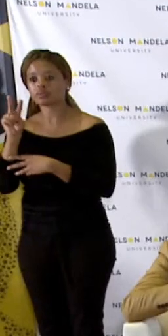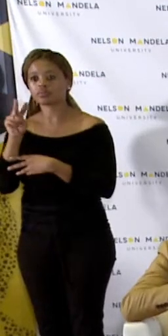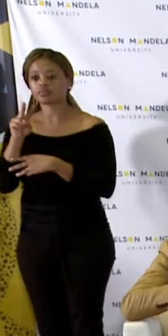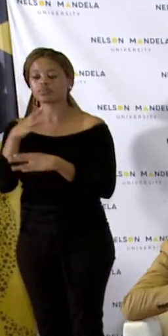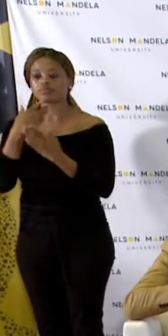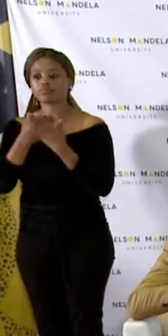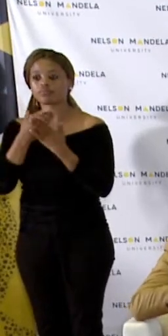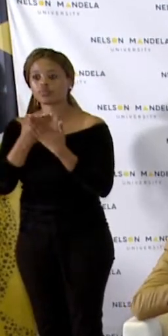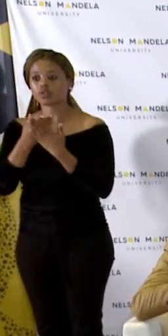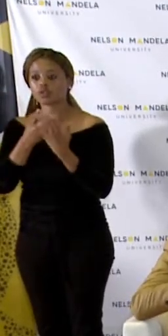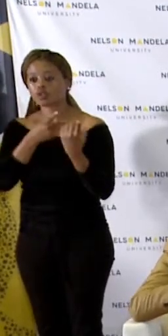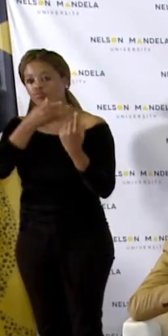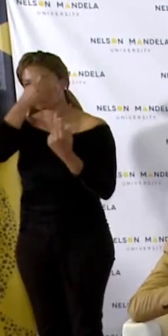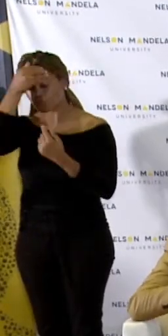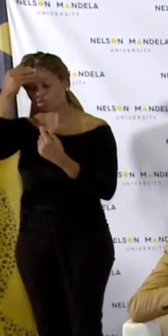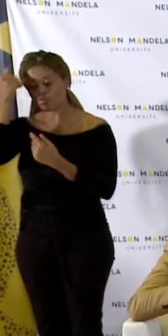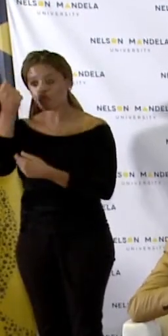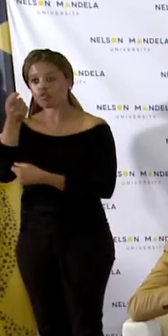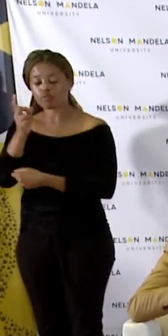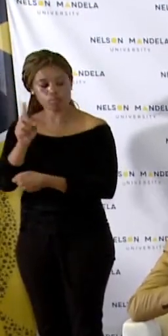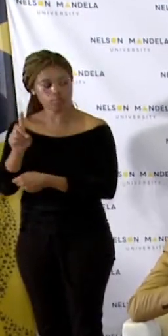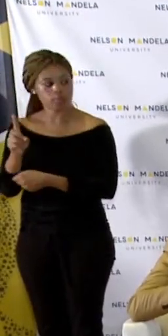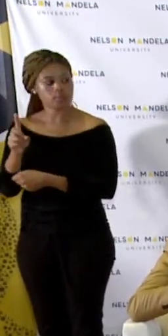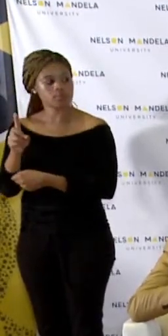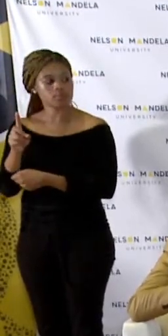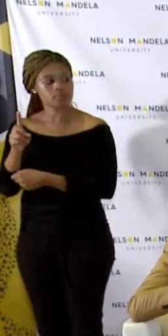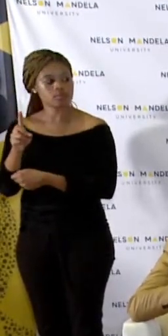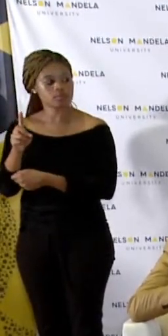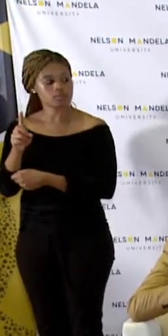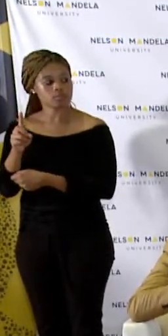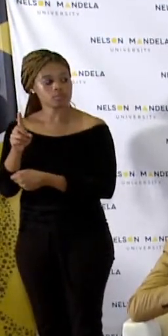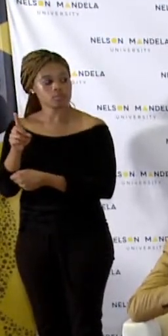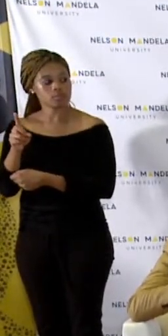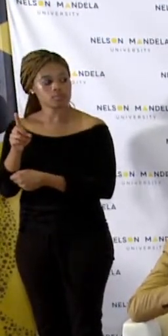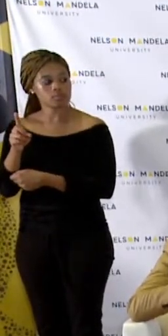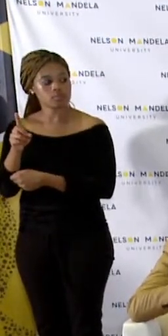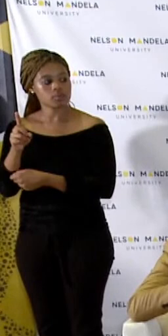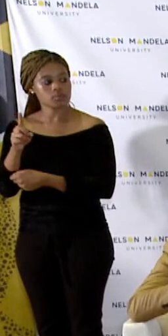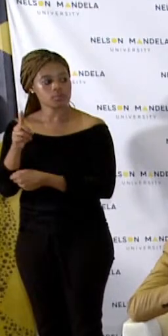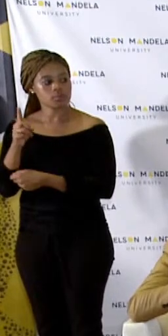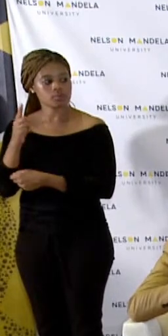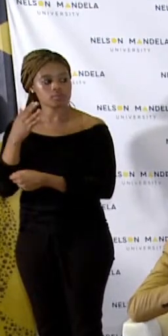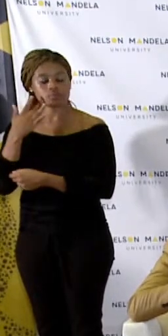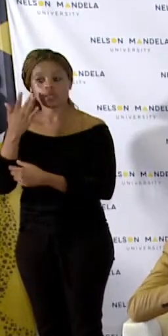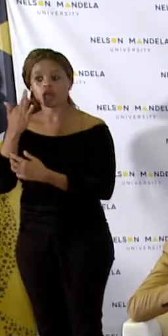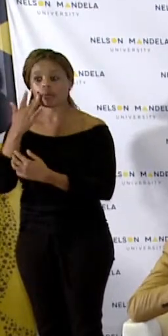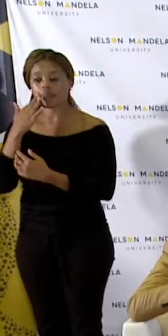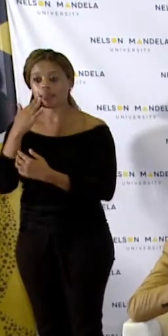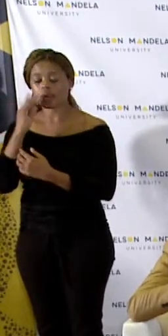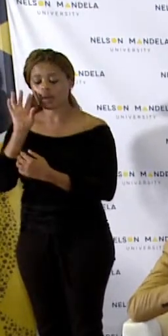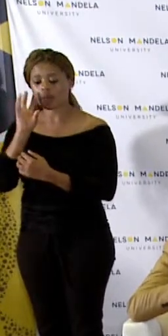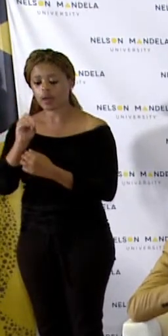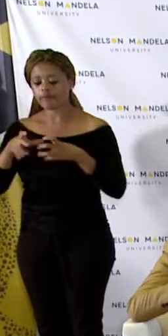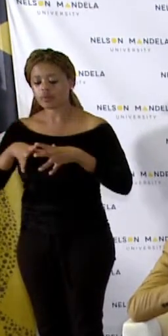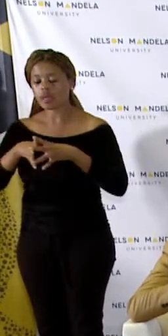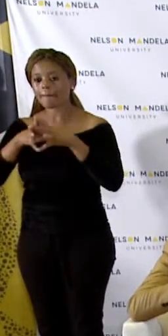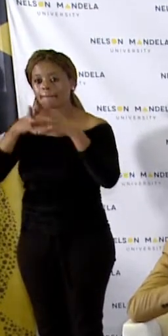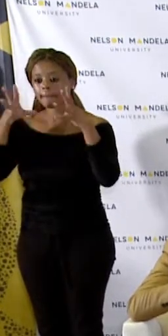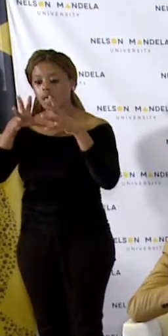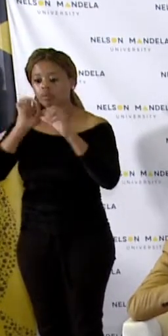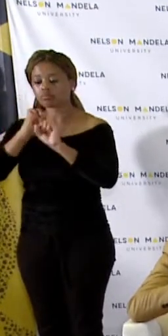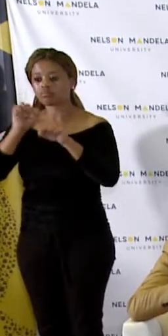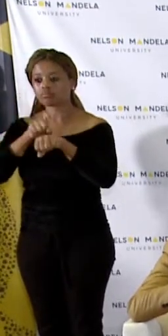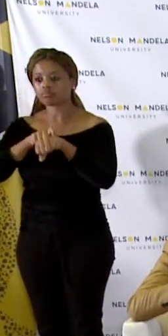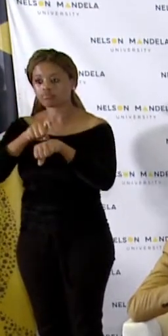that what they don't know essentially is primed to hurt them. But the mere fact that people spend so much of their